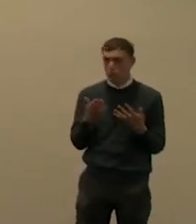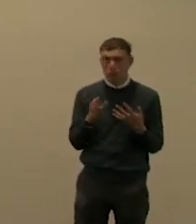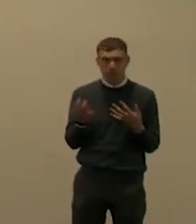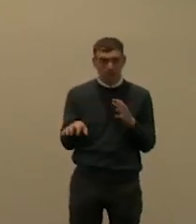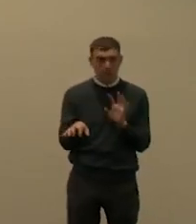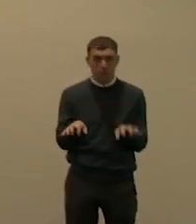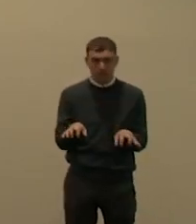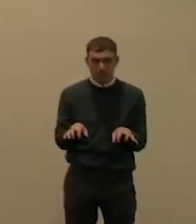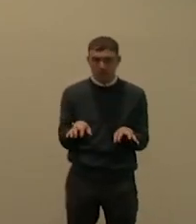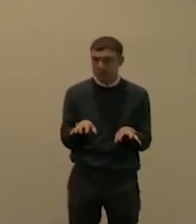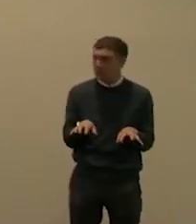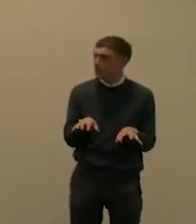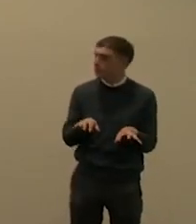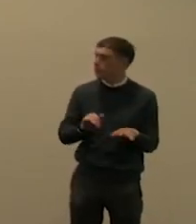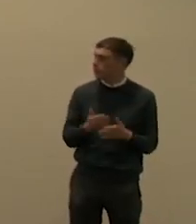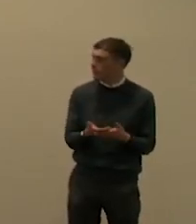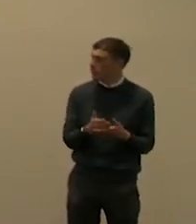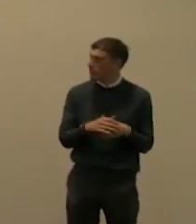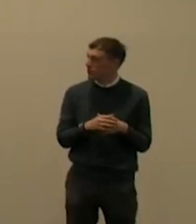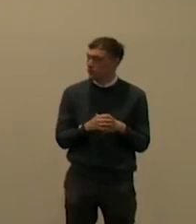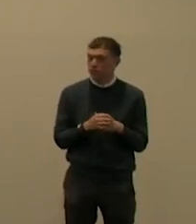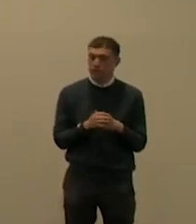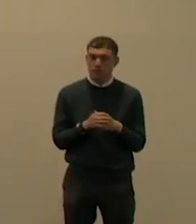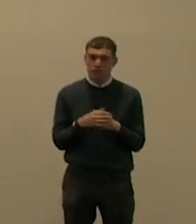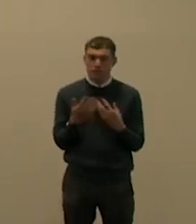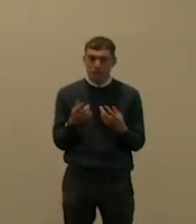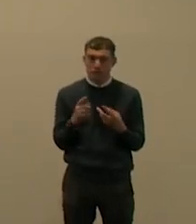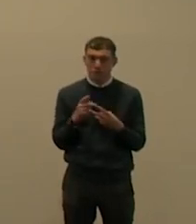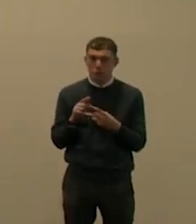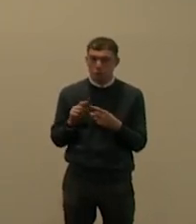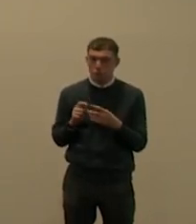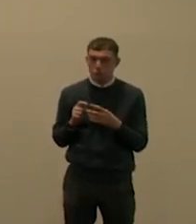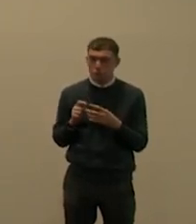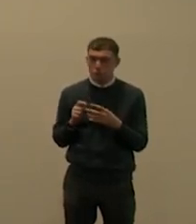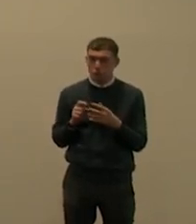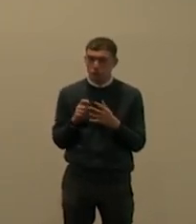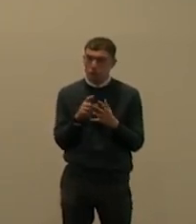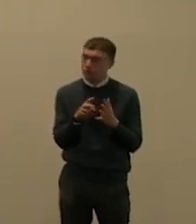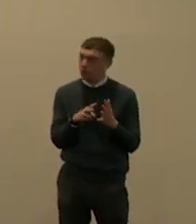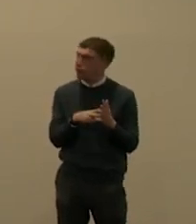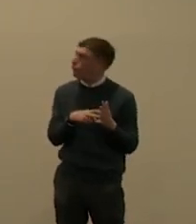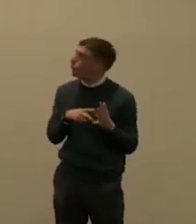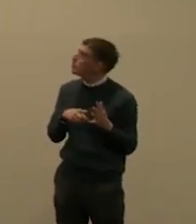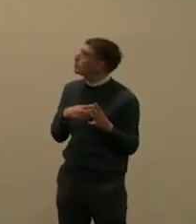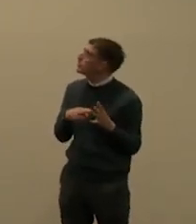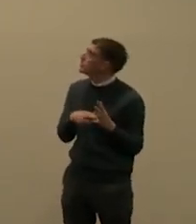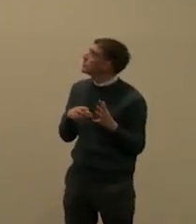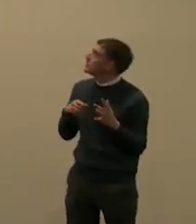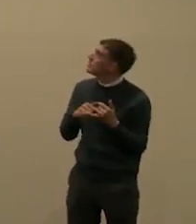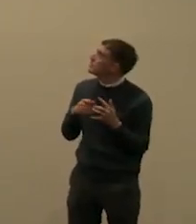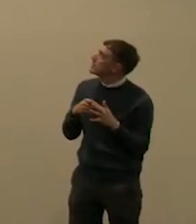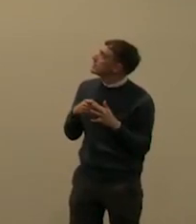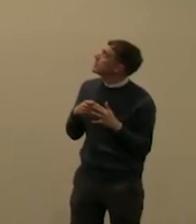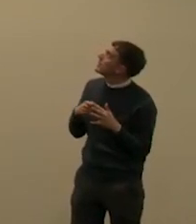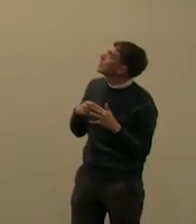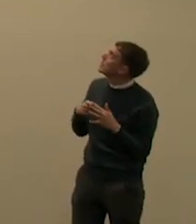VPN, I have provisioned one site-to-site VPN with one scale unit. And one scale unit means 500